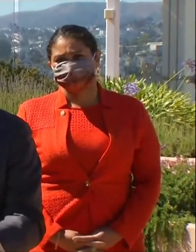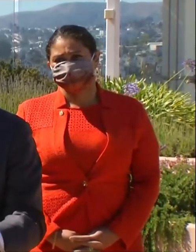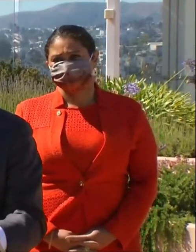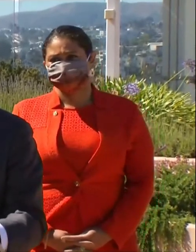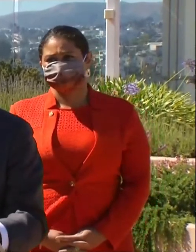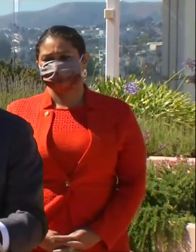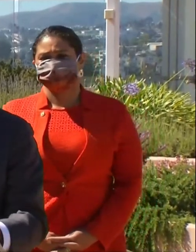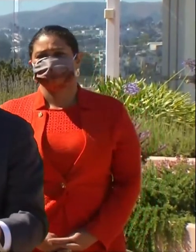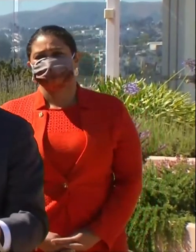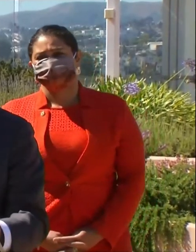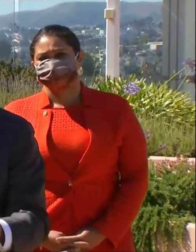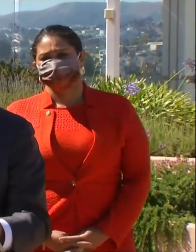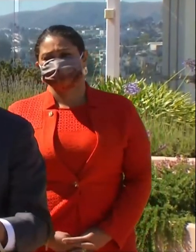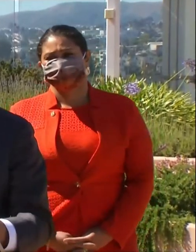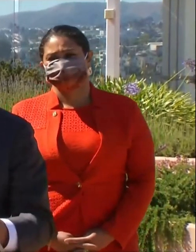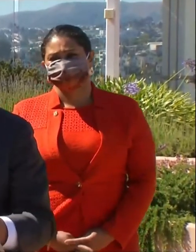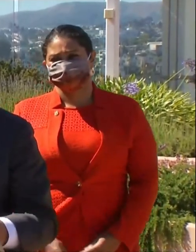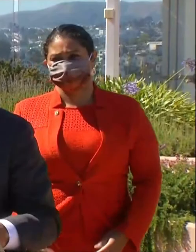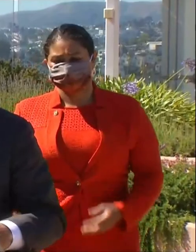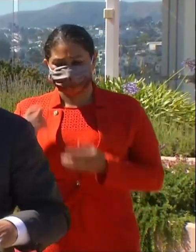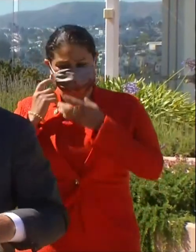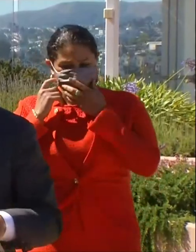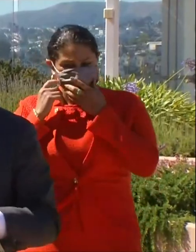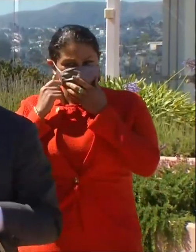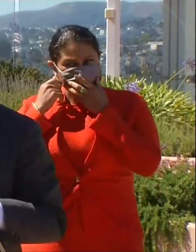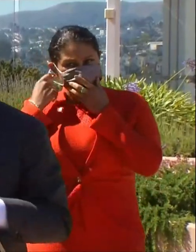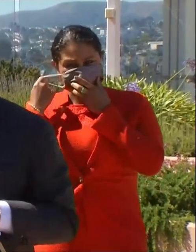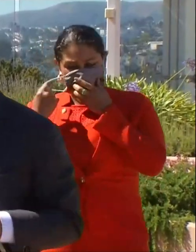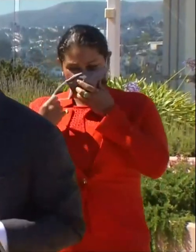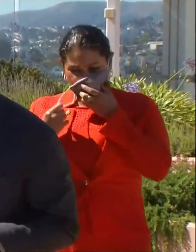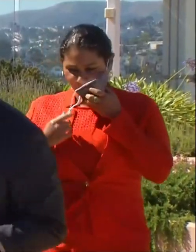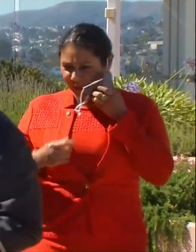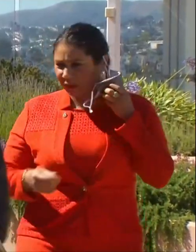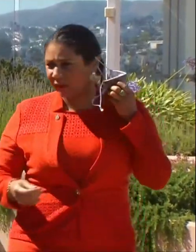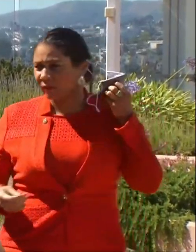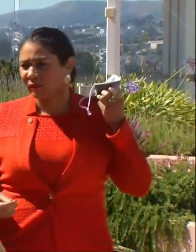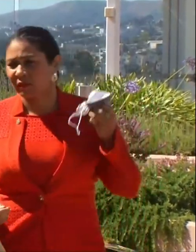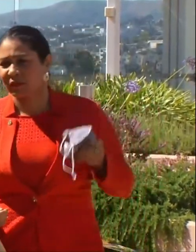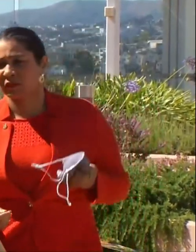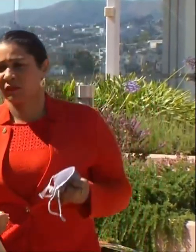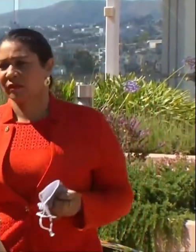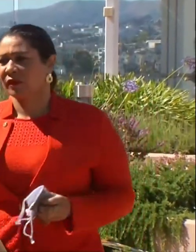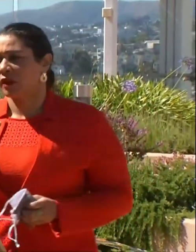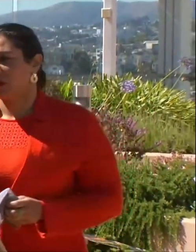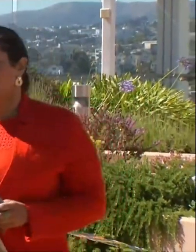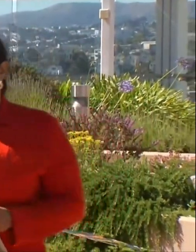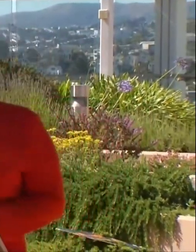great mayor of San Francisco, Mayor London Breed.